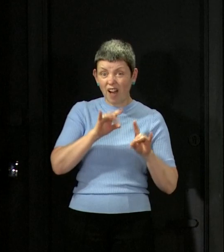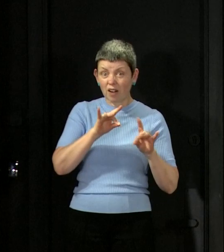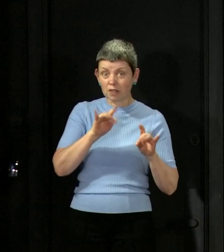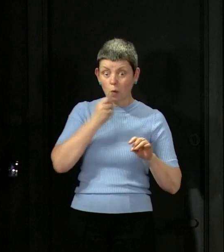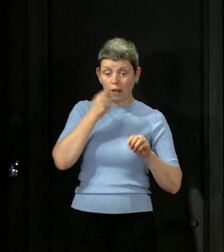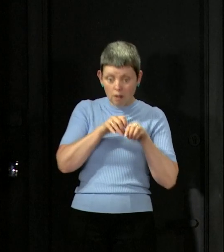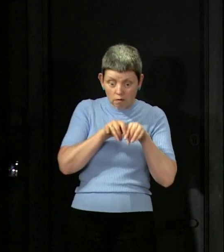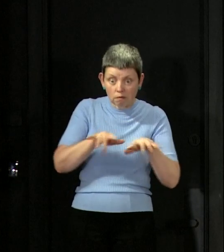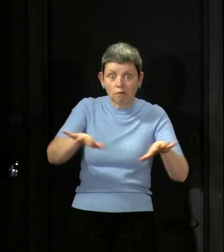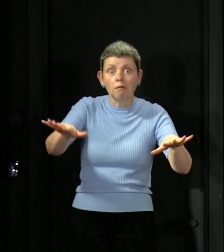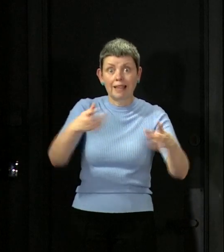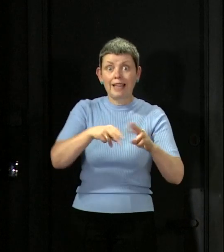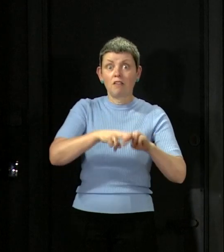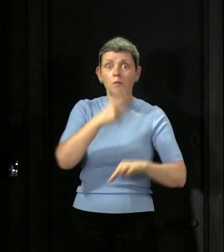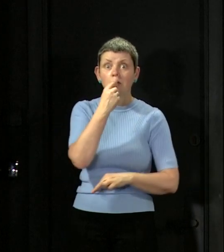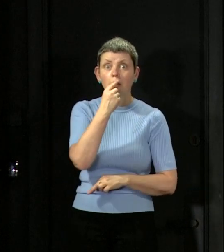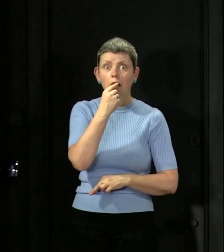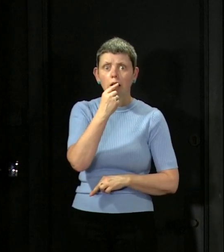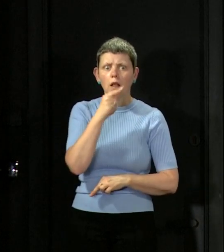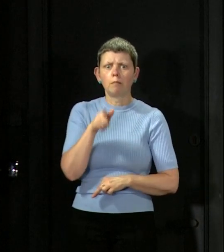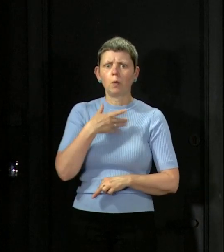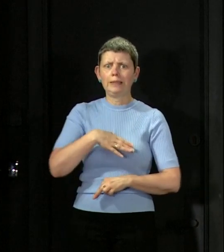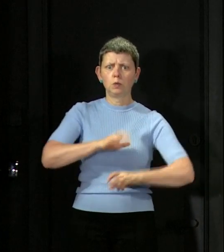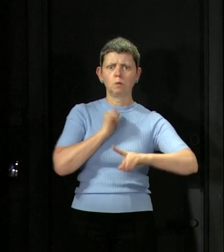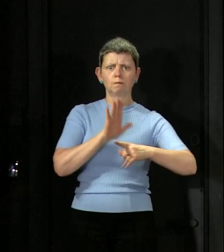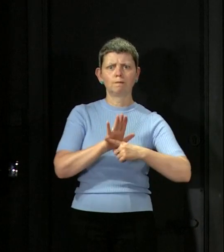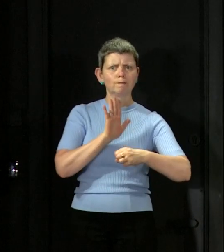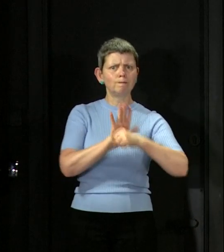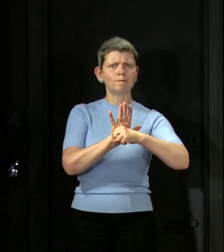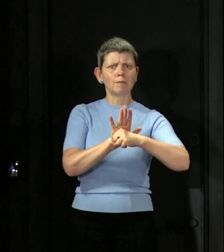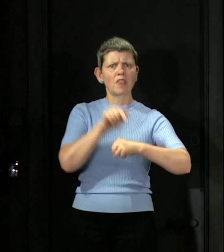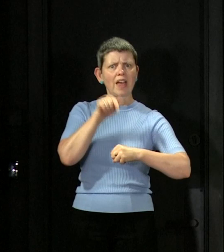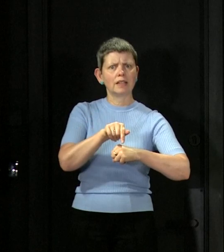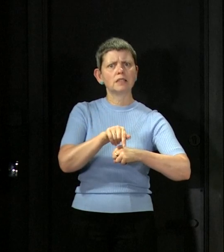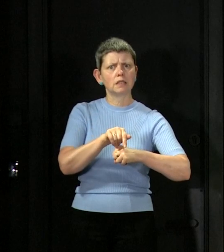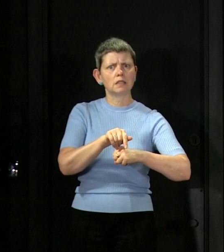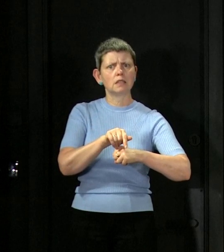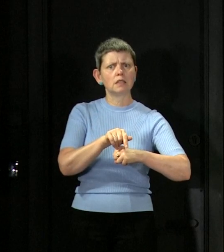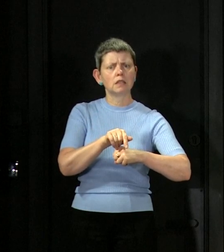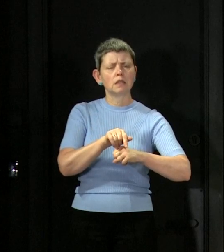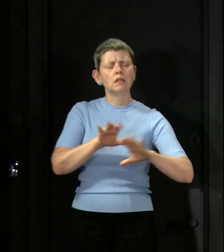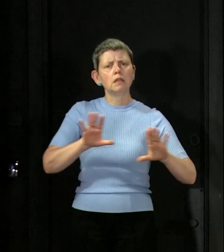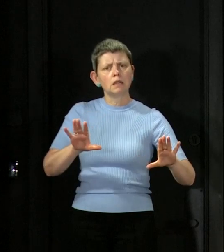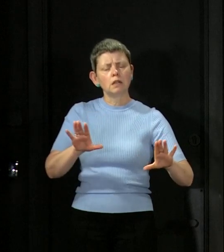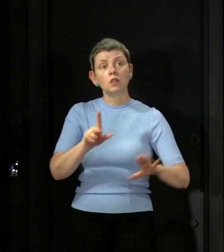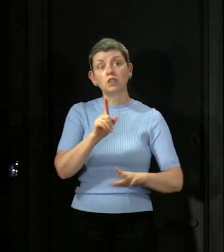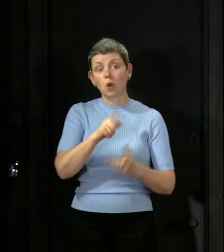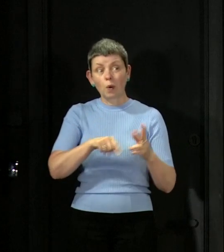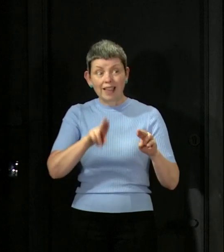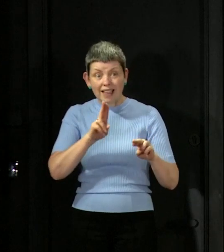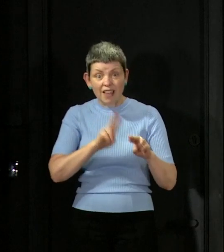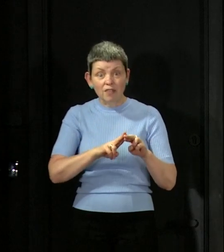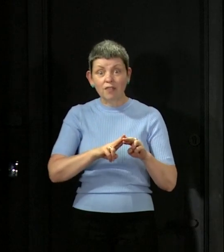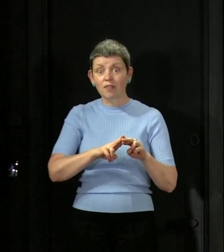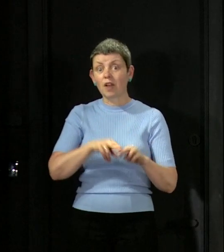not to give it those opportunities, not to provide those bridges for it to do so. So if what you're describing